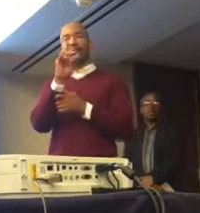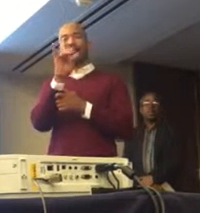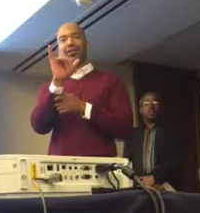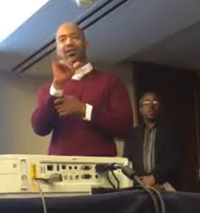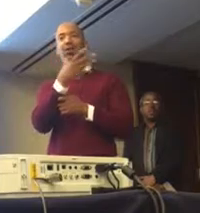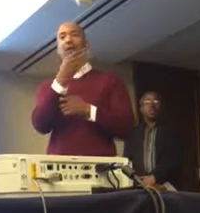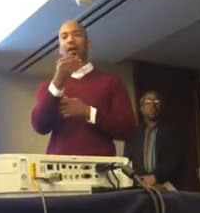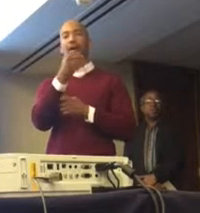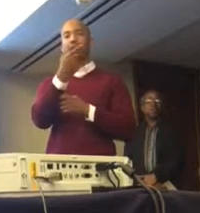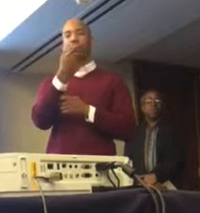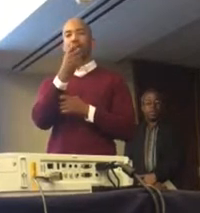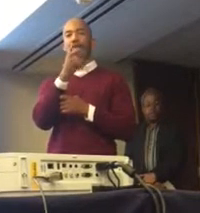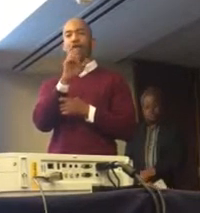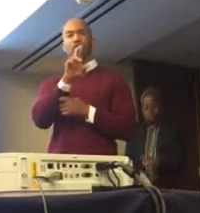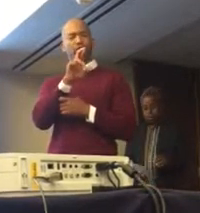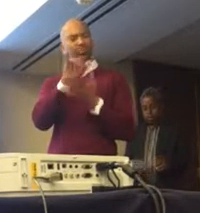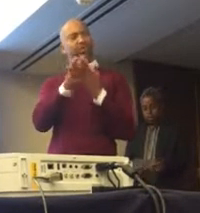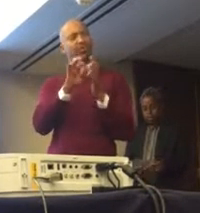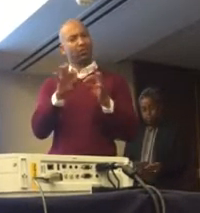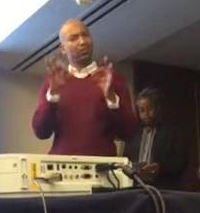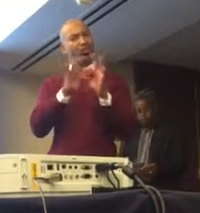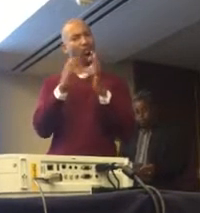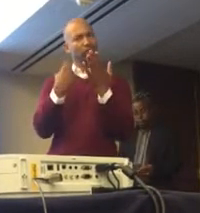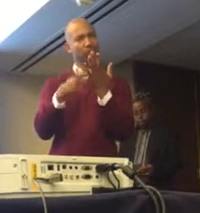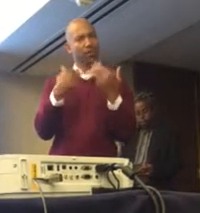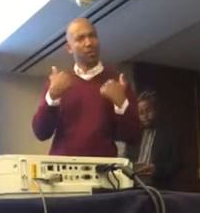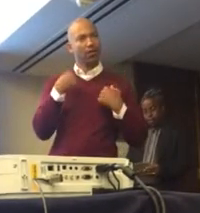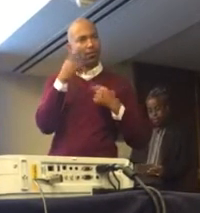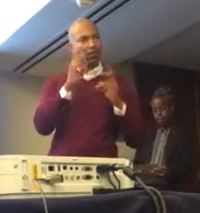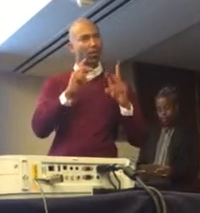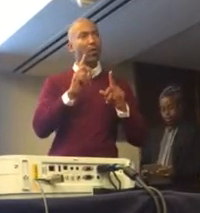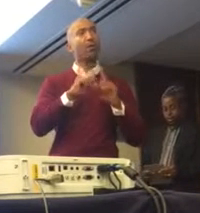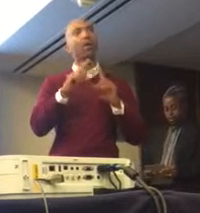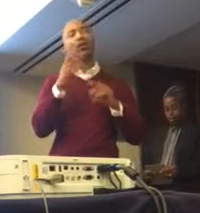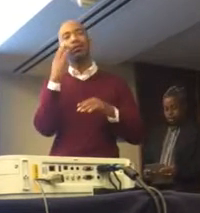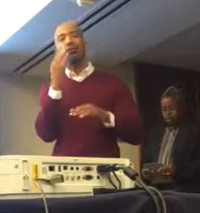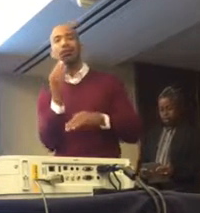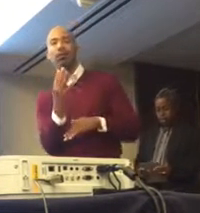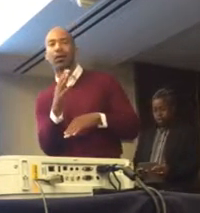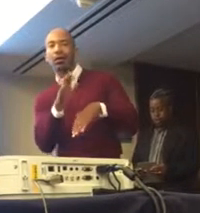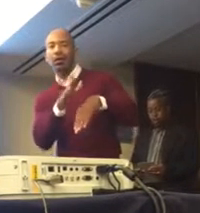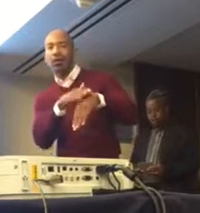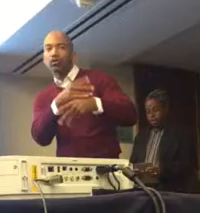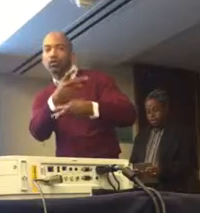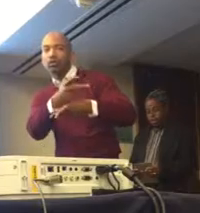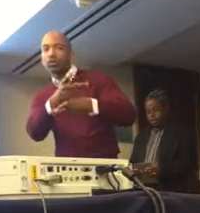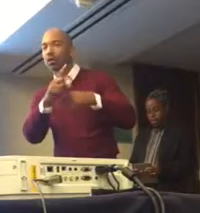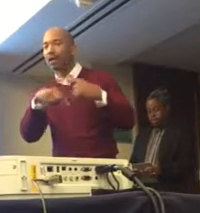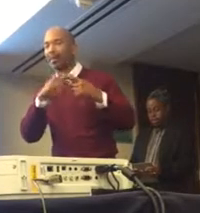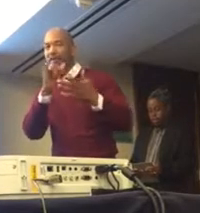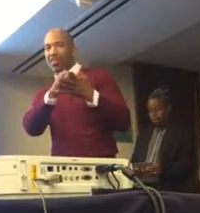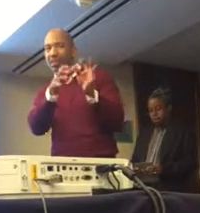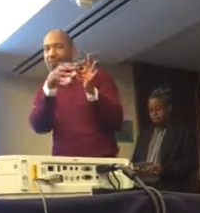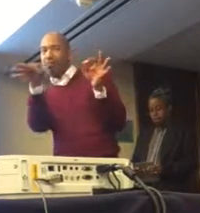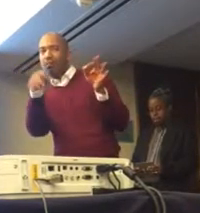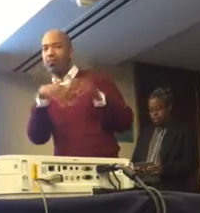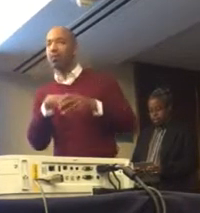very necessary conversation, but I want to drop in a cautionary word here about that. I feel like